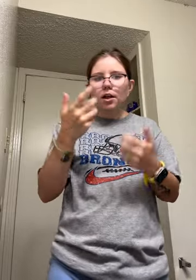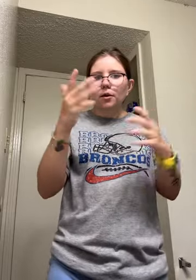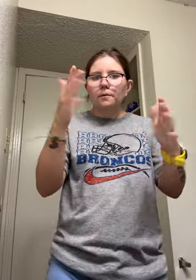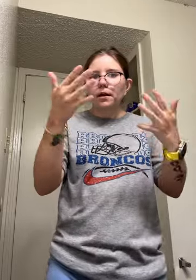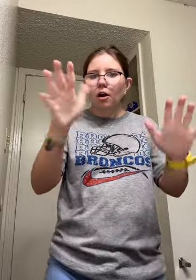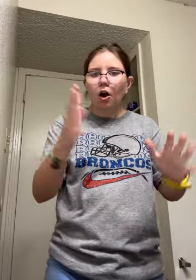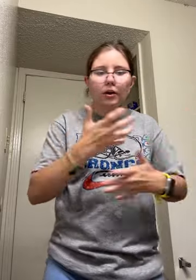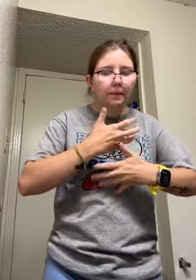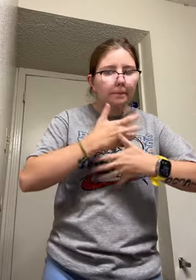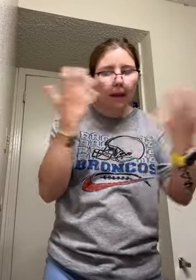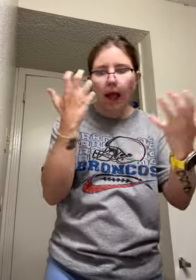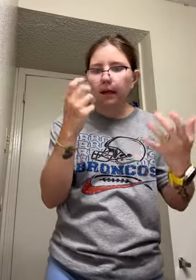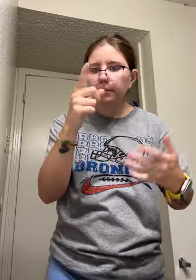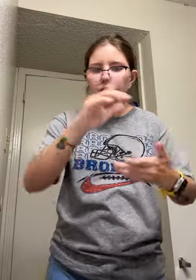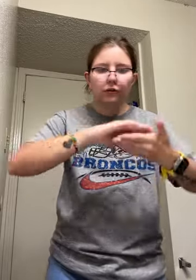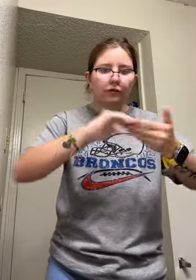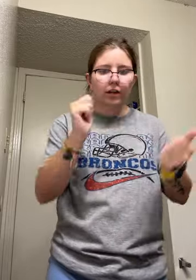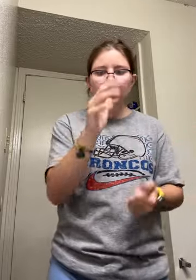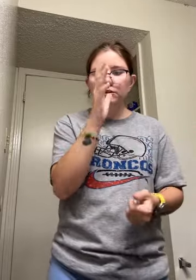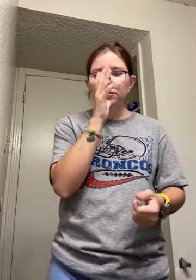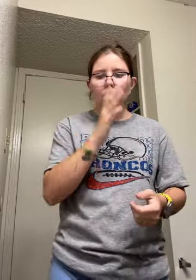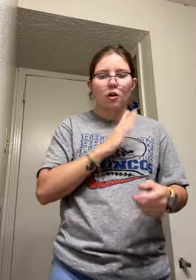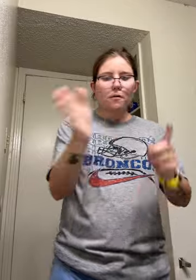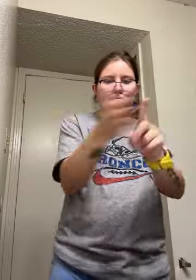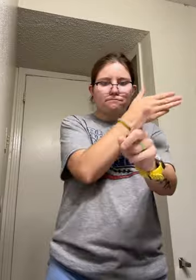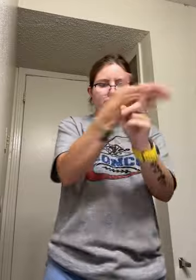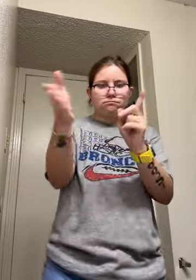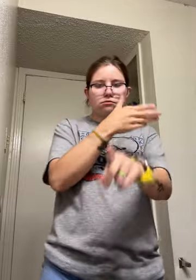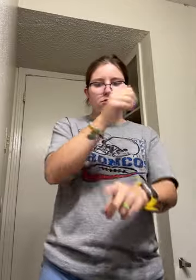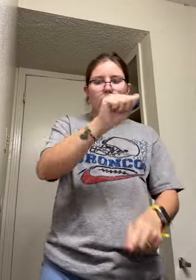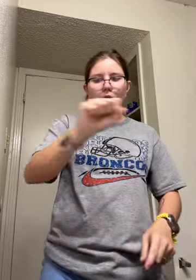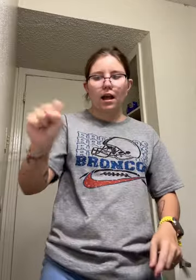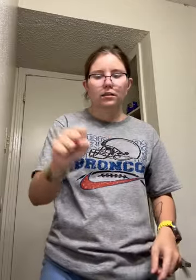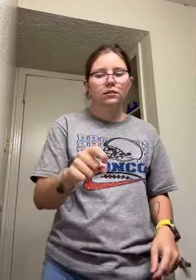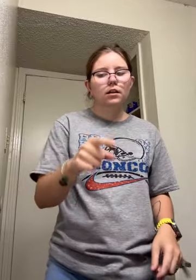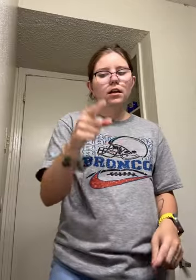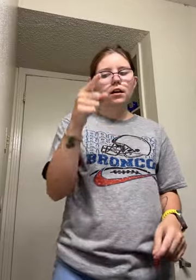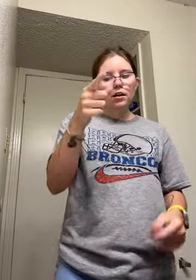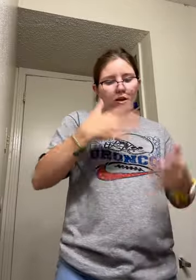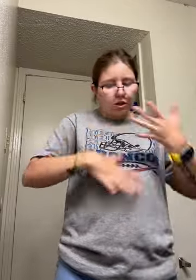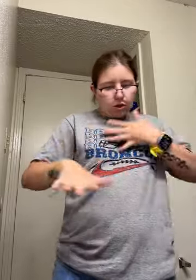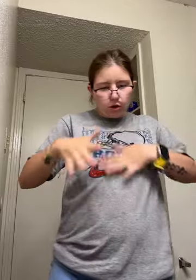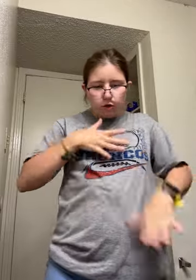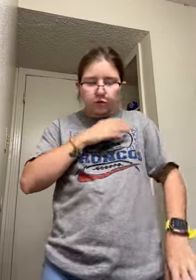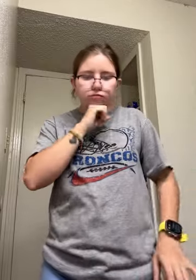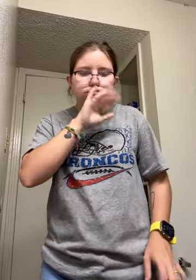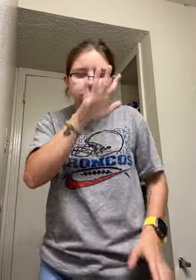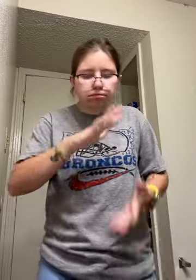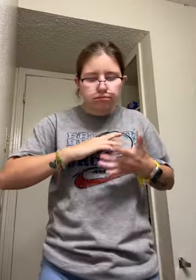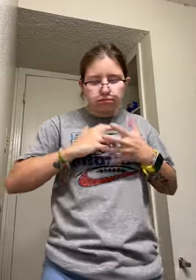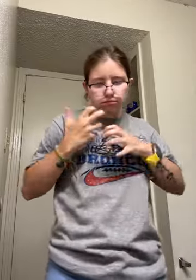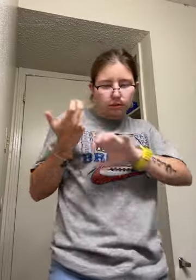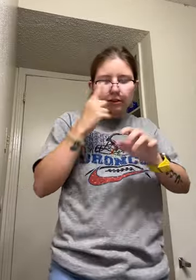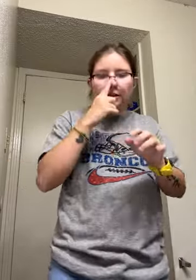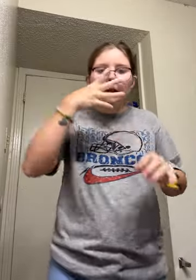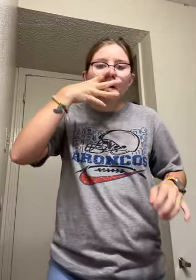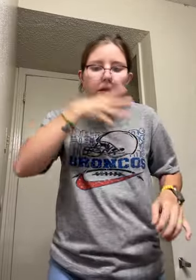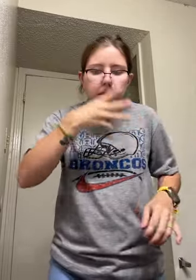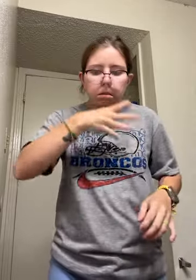mad because you're fucking with pussy. So he start beating on your ass. Now your clothes all muddy. Your nose all muddy. Your dick was hard, but now